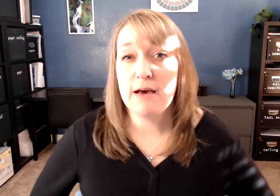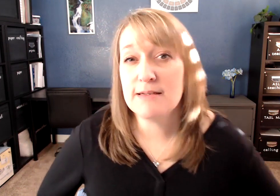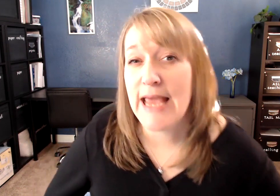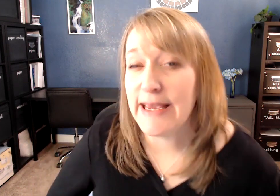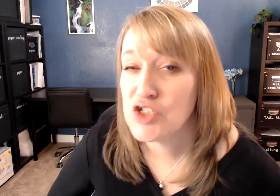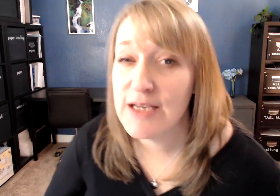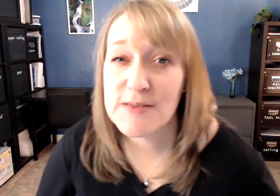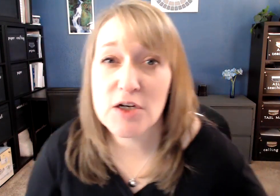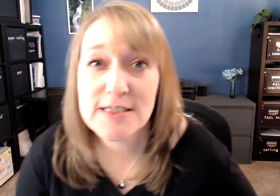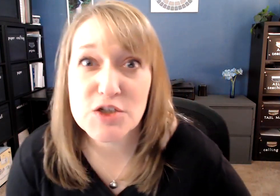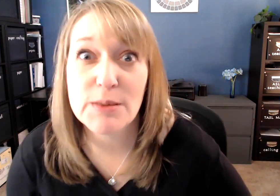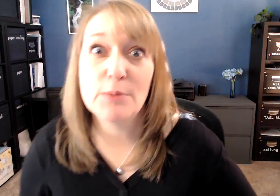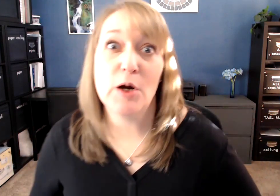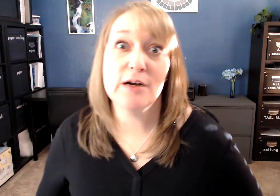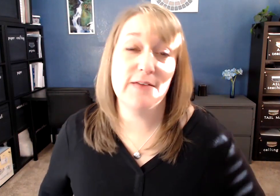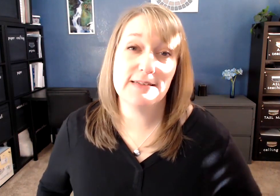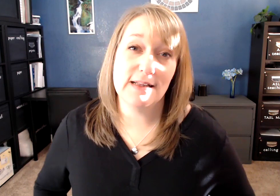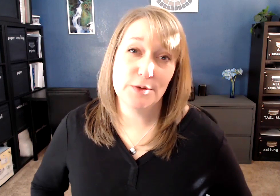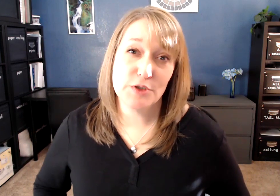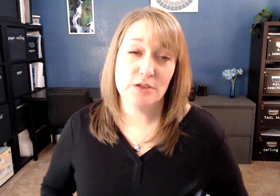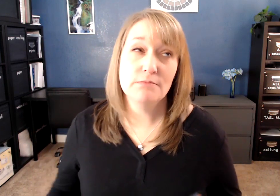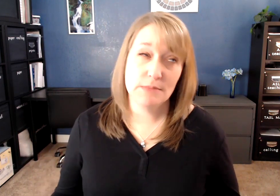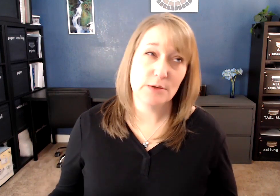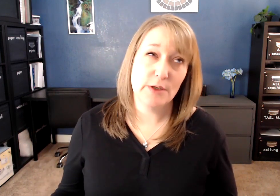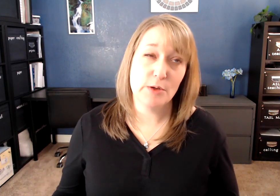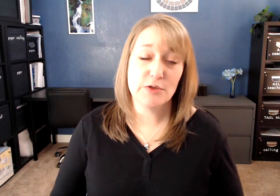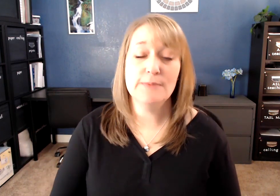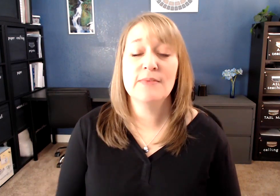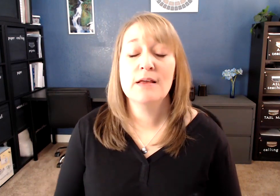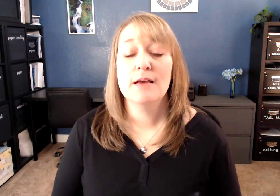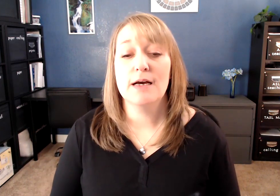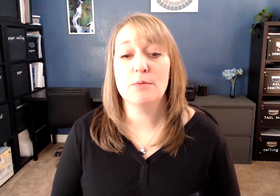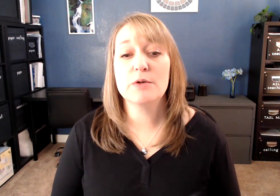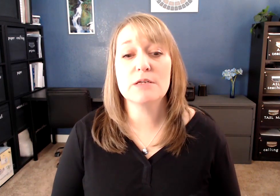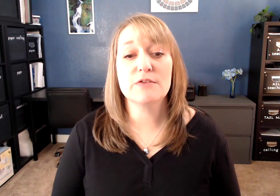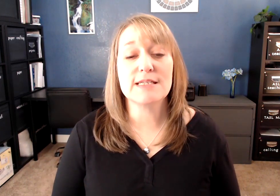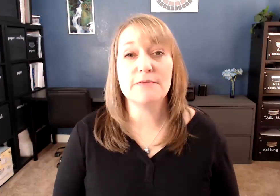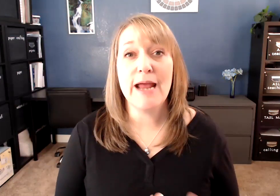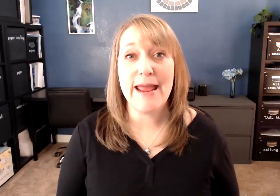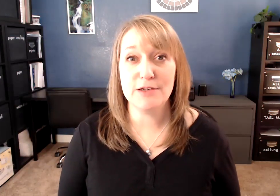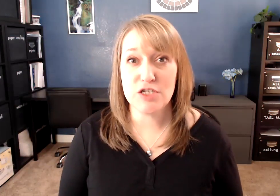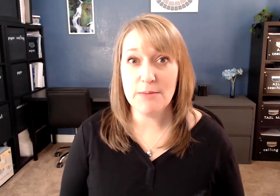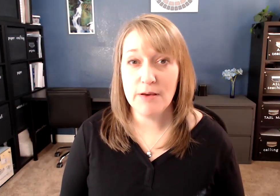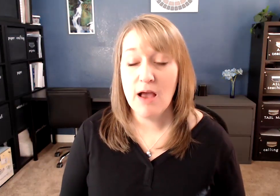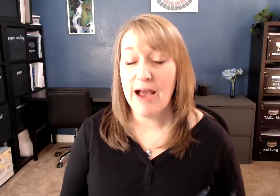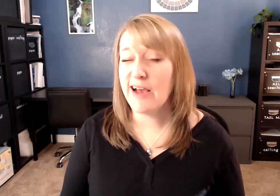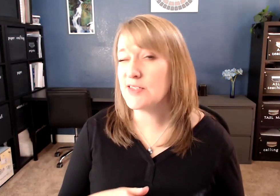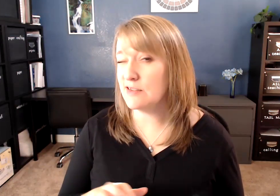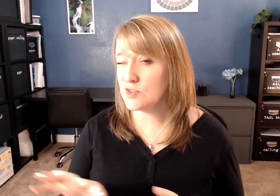Because hand shapes are such a big part of ASL literature, including poetry, we're going to learn the sign for hand shape. I have seen it as